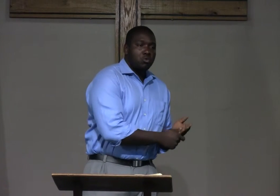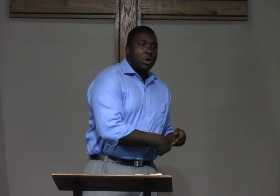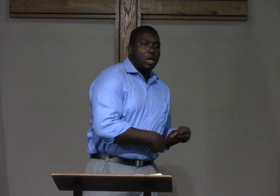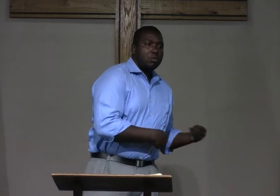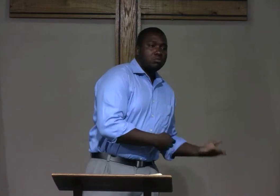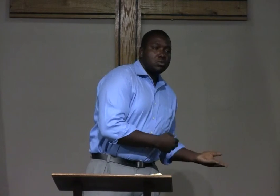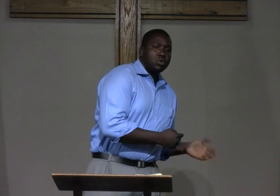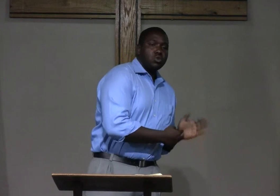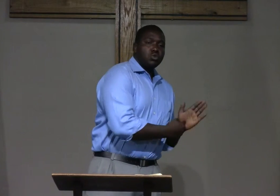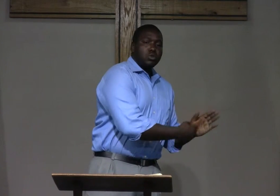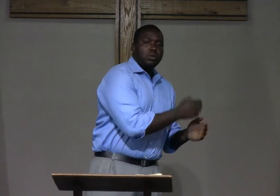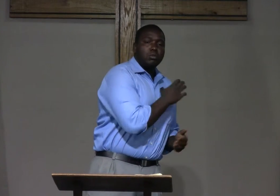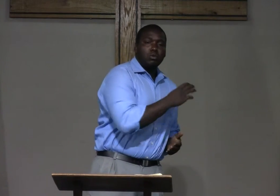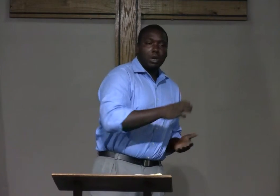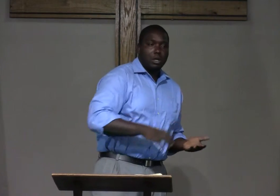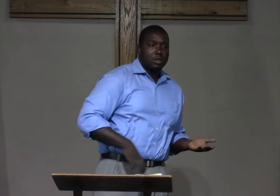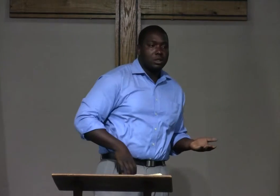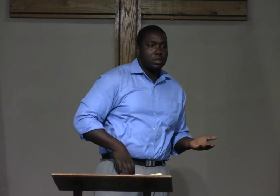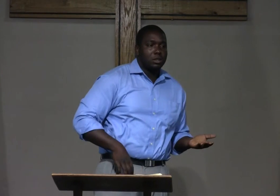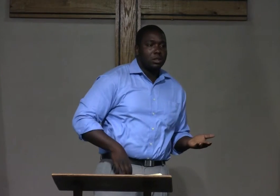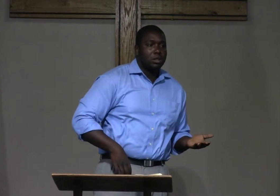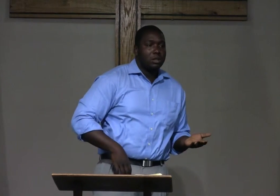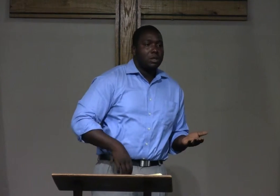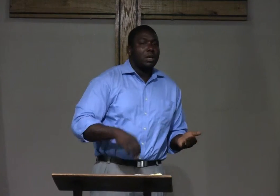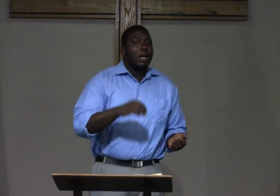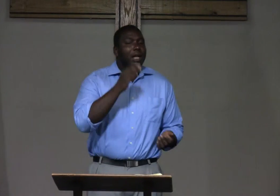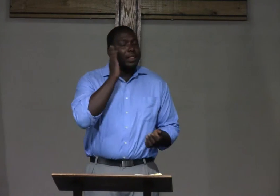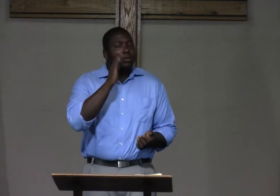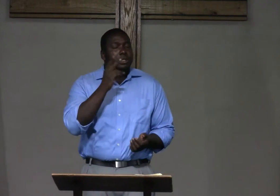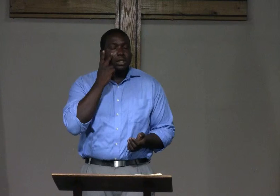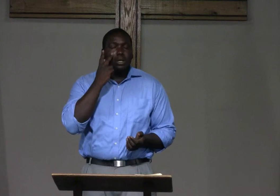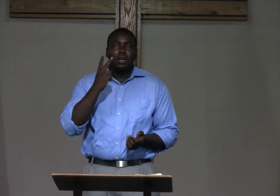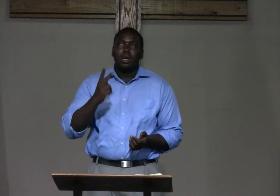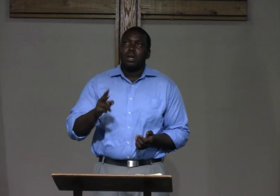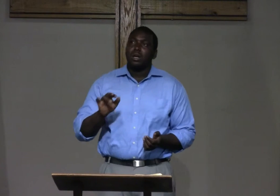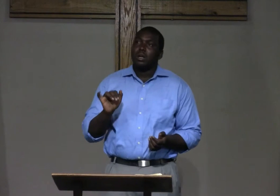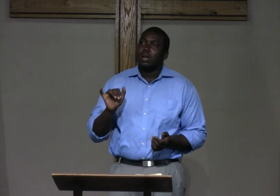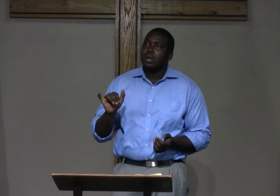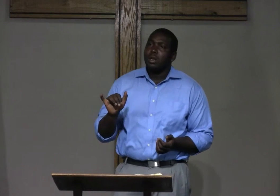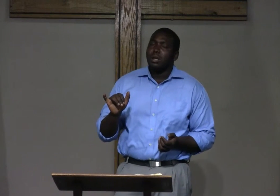If you give them something for food, you can also give them a tract, and that'll show them the love of Christ.